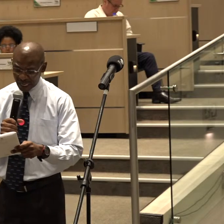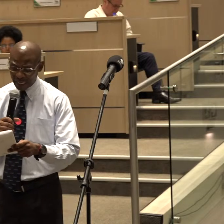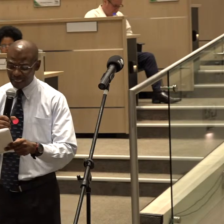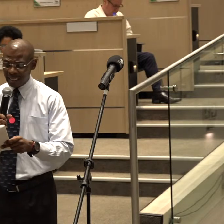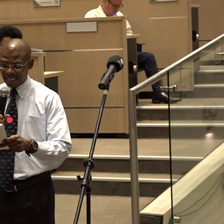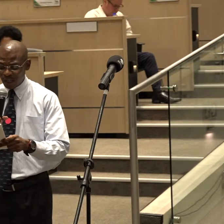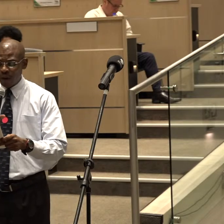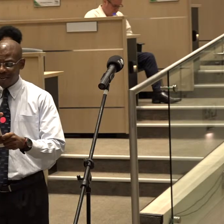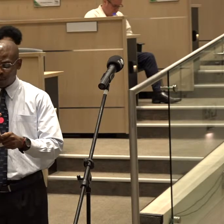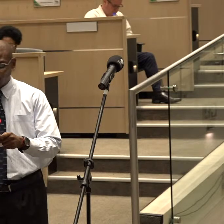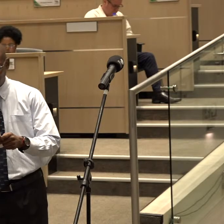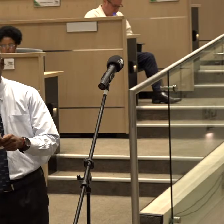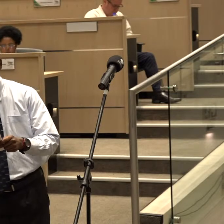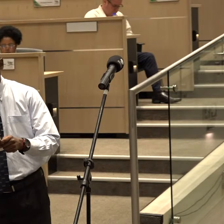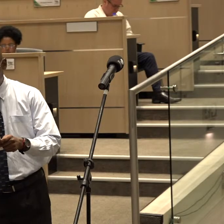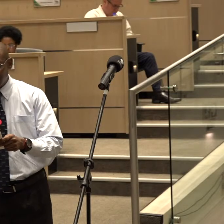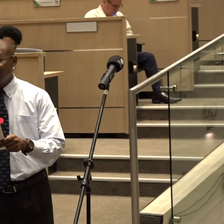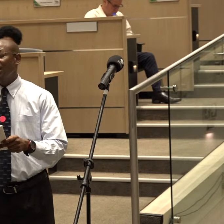foreign